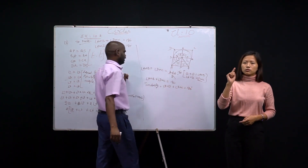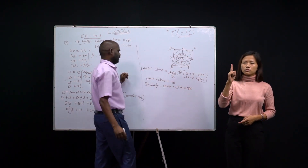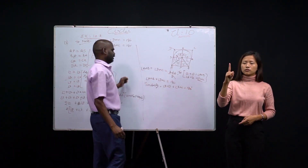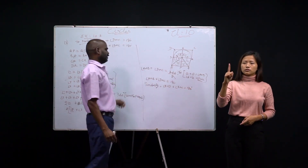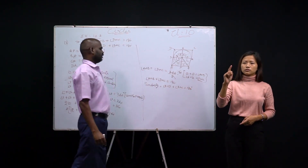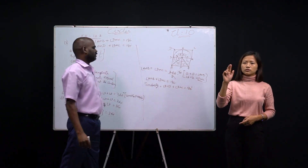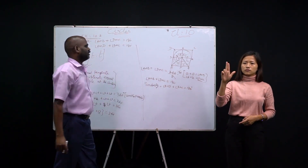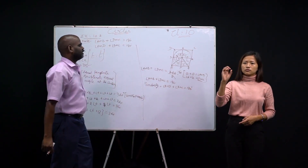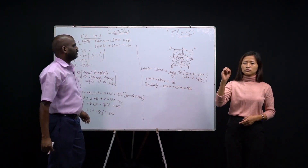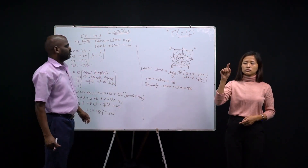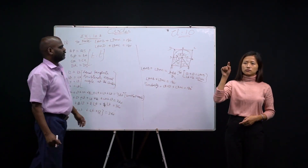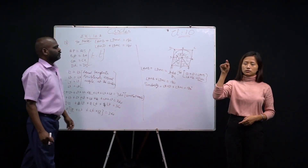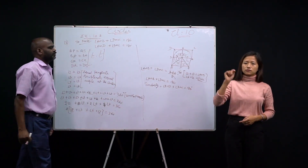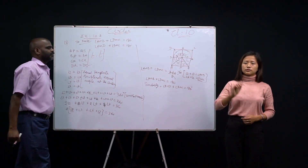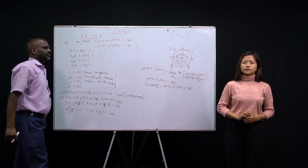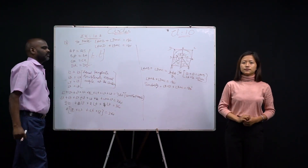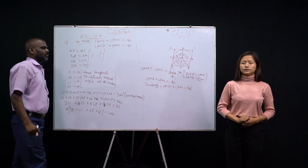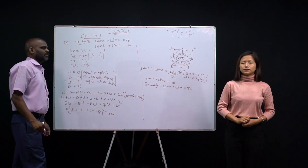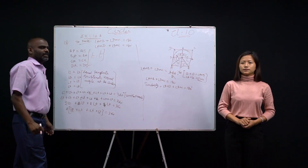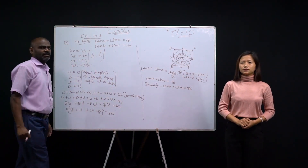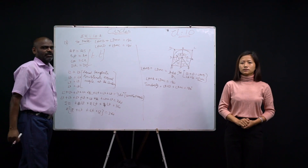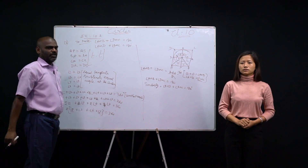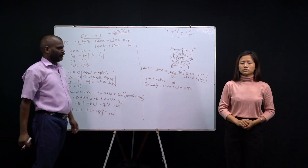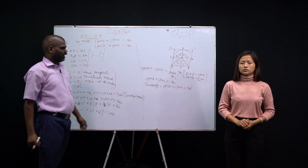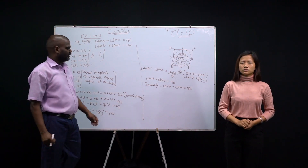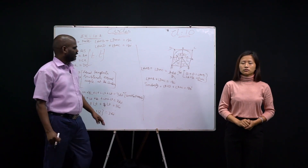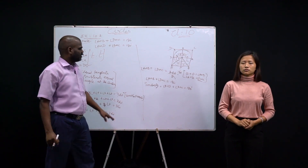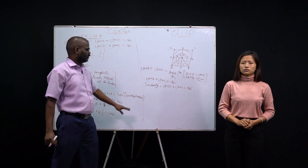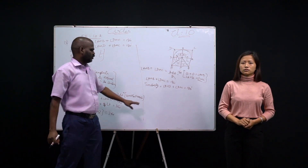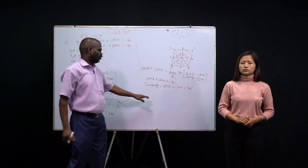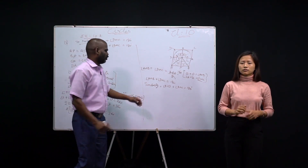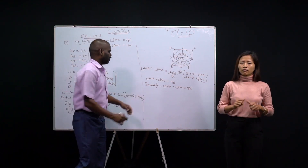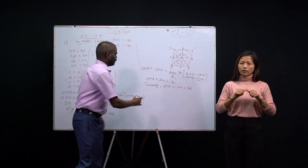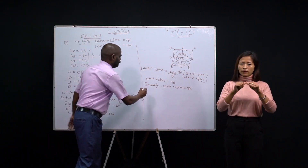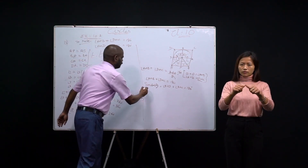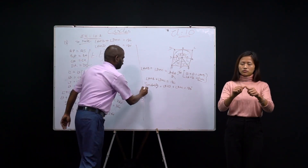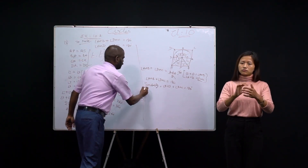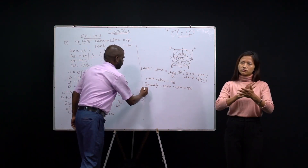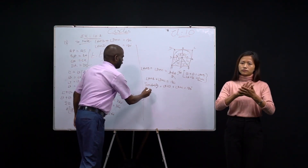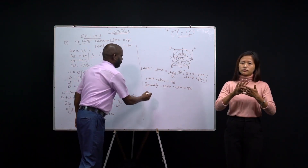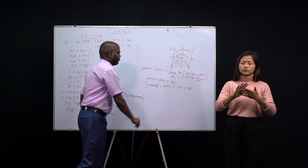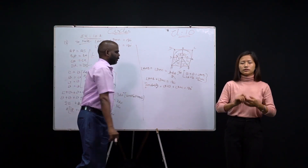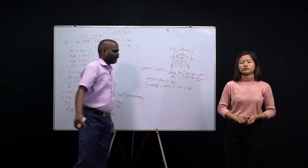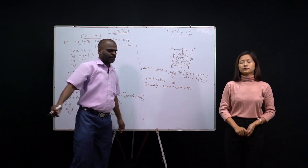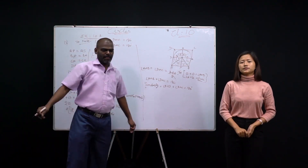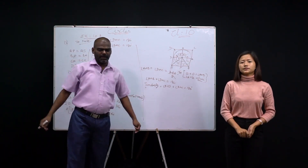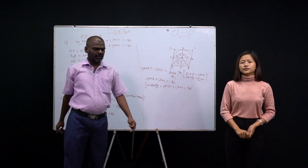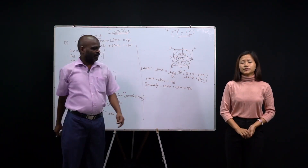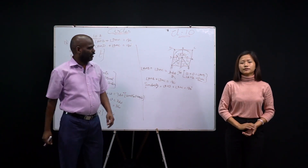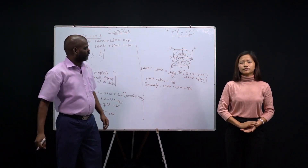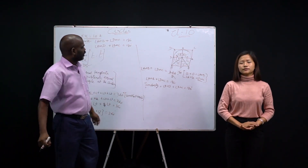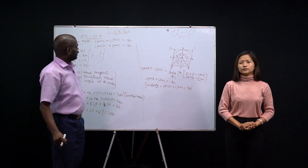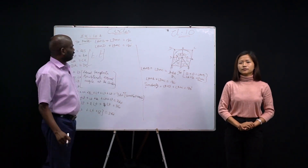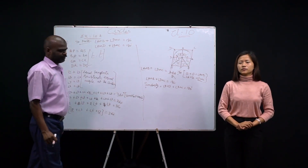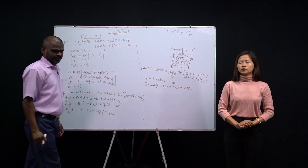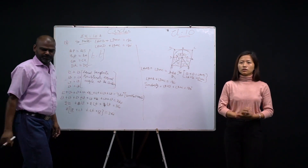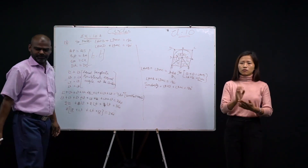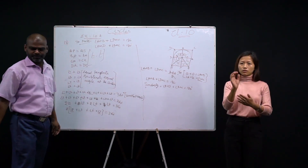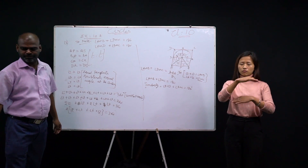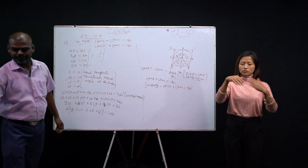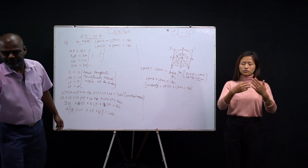180 degree. Okay, children, your answer is over. Okay, all of you copy